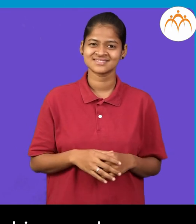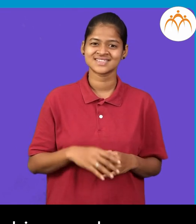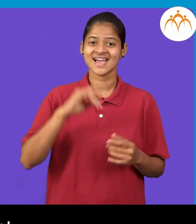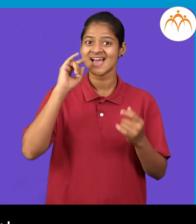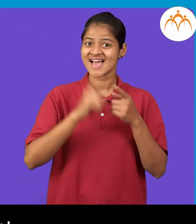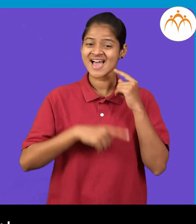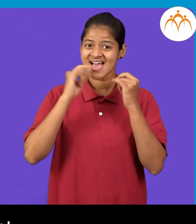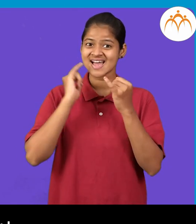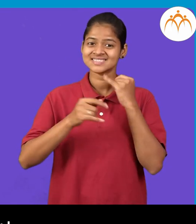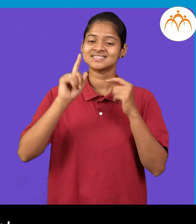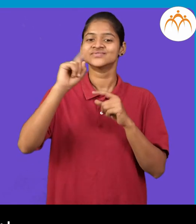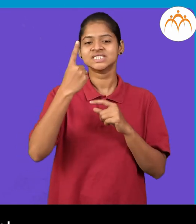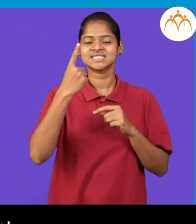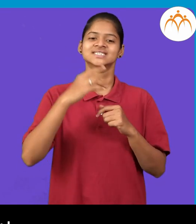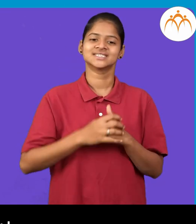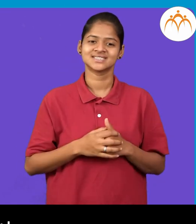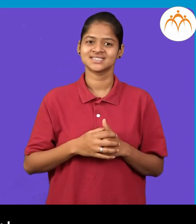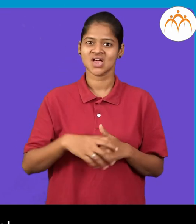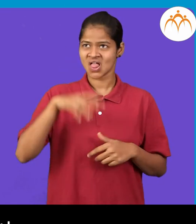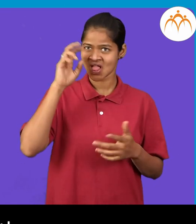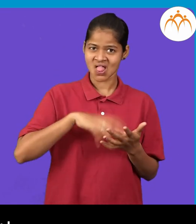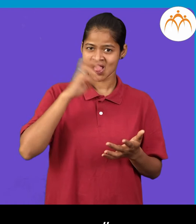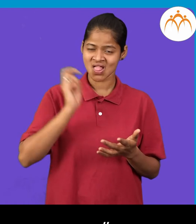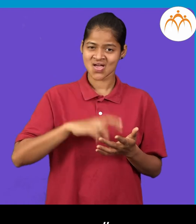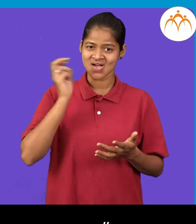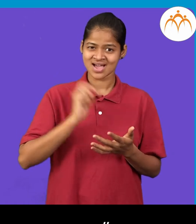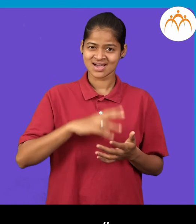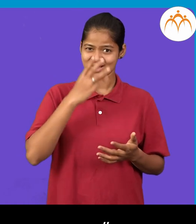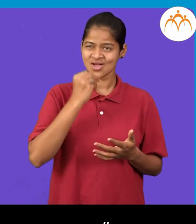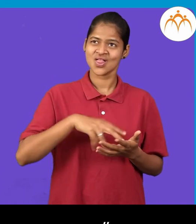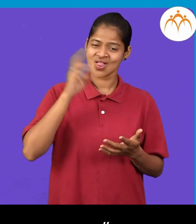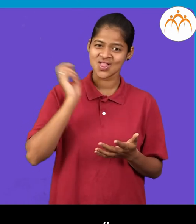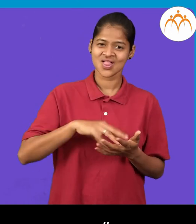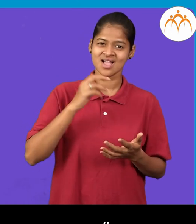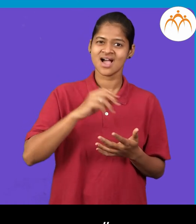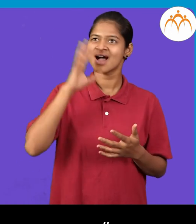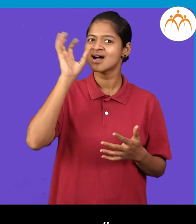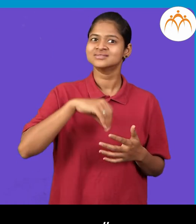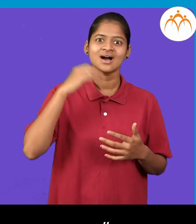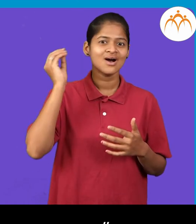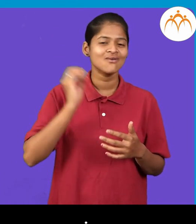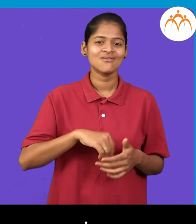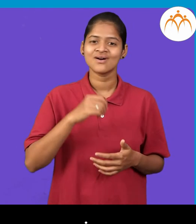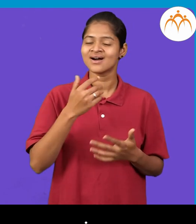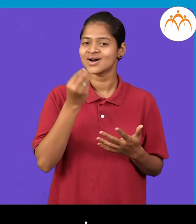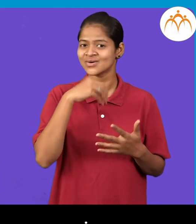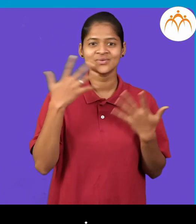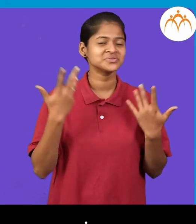jumped and jumped but could not get the grapes saying the grapes are sore